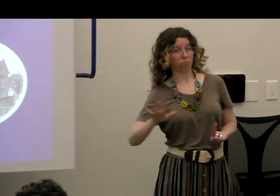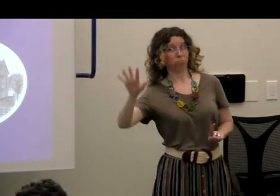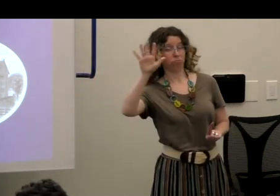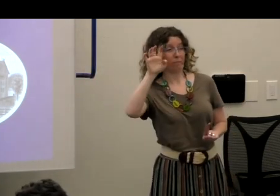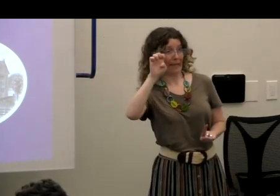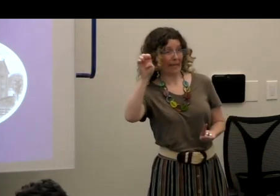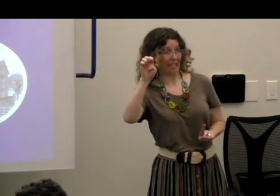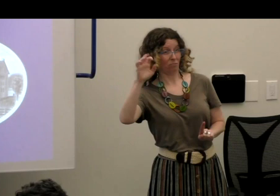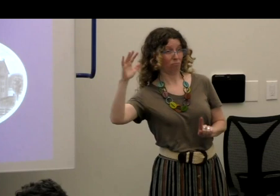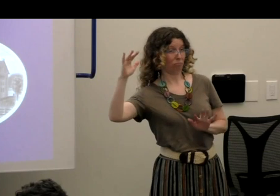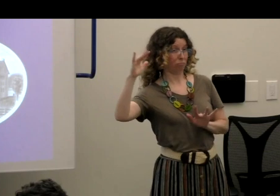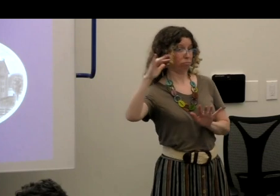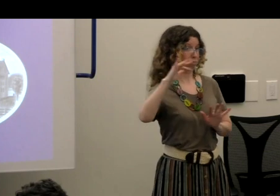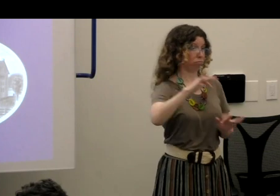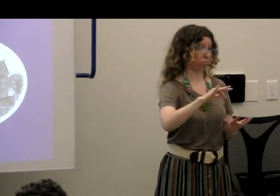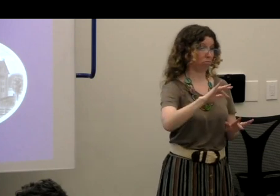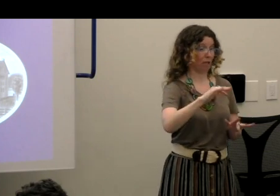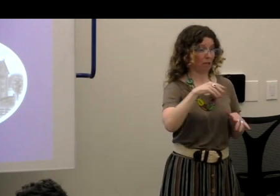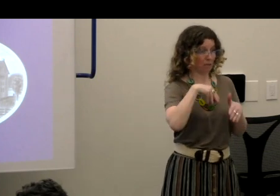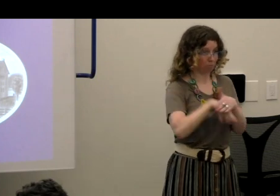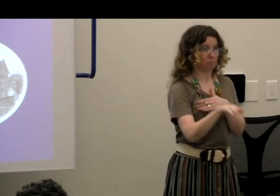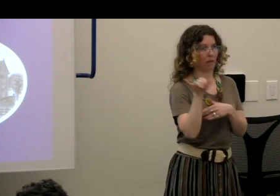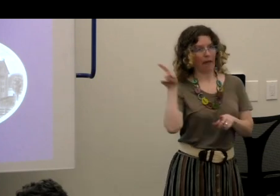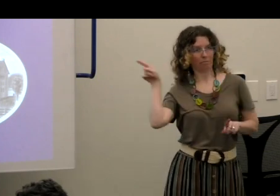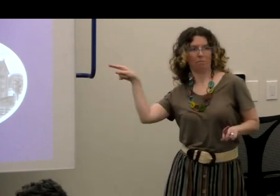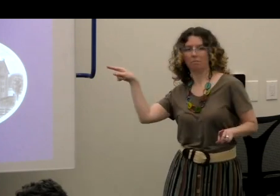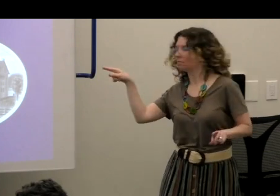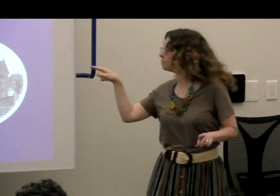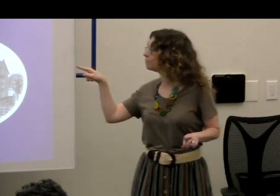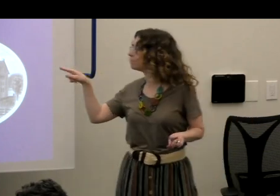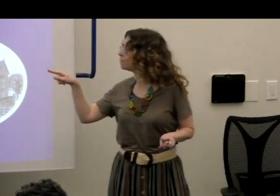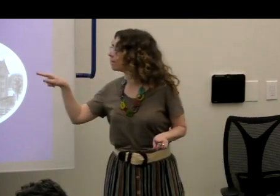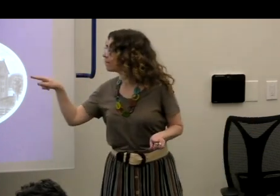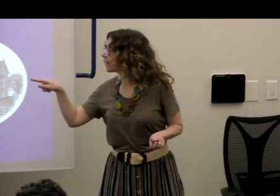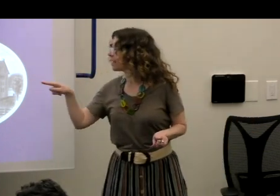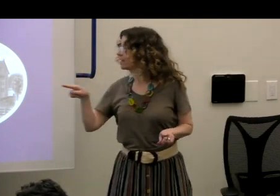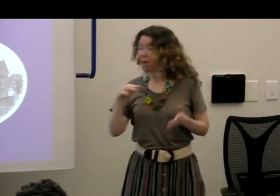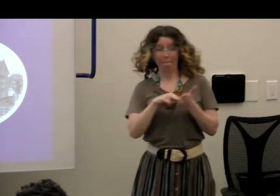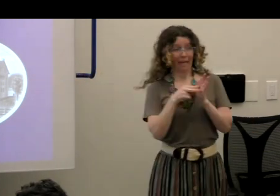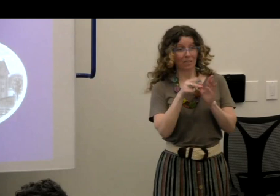1817. And the deaf children from all over the Eastern Seaboard came to attend.